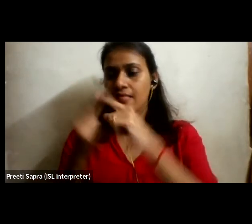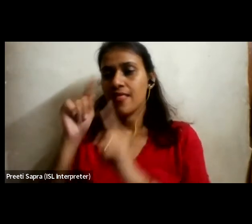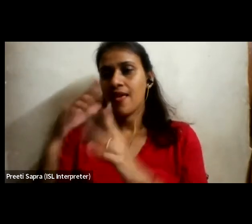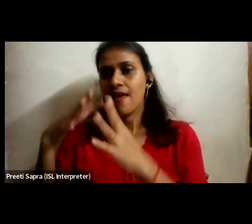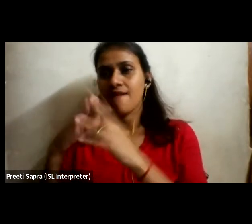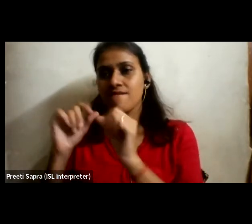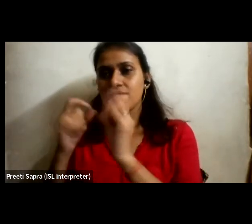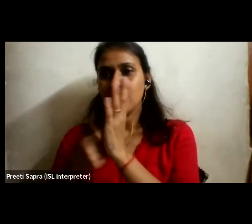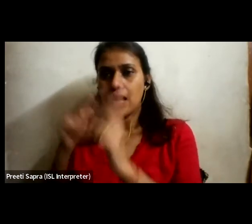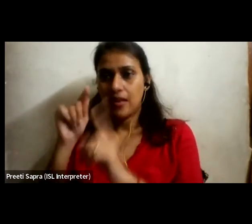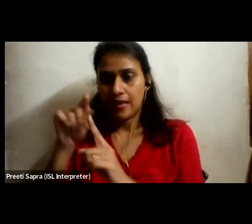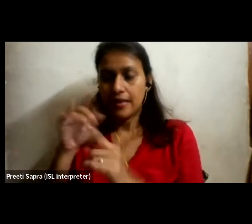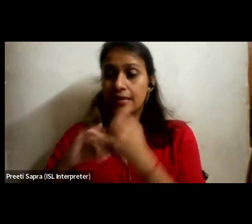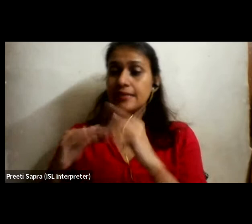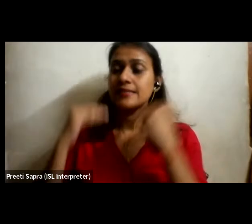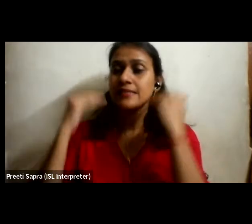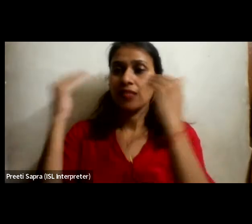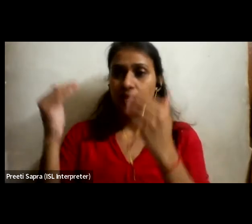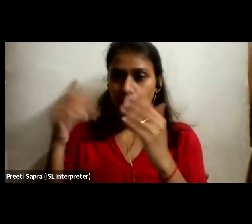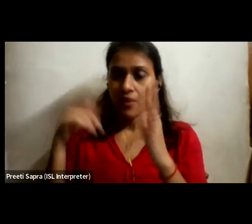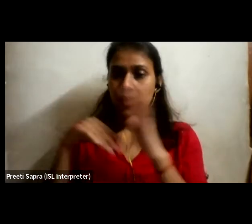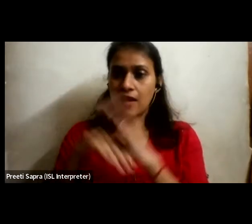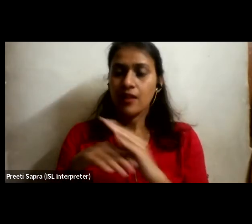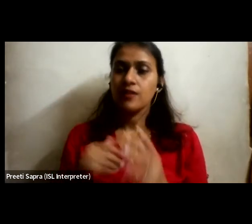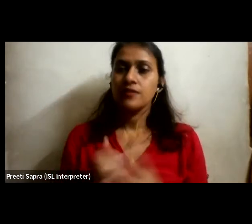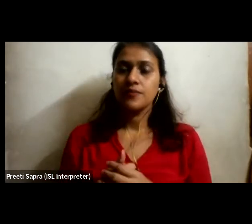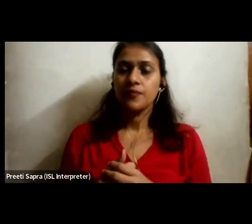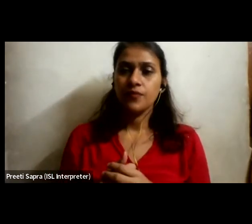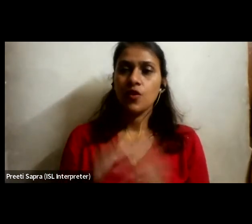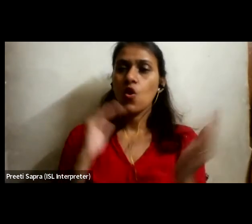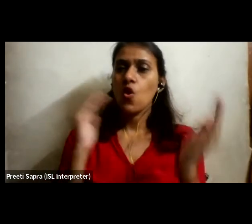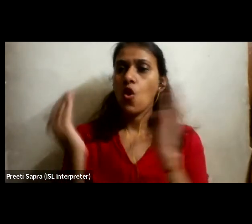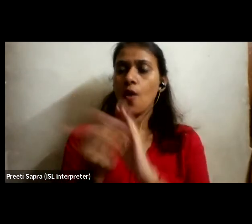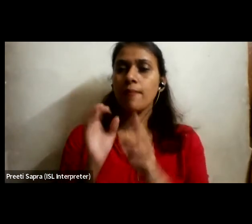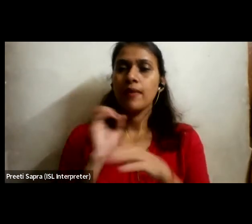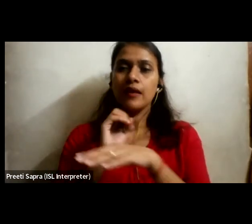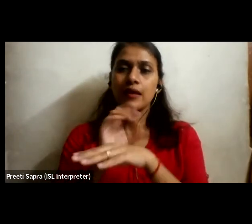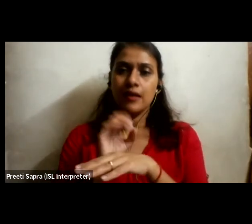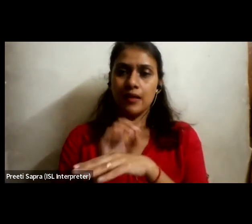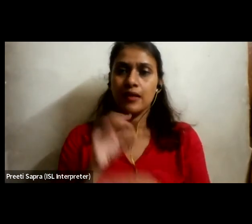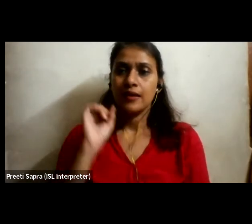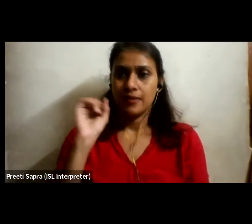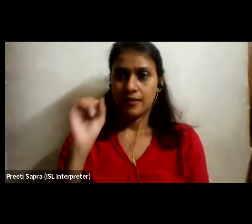Public Policy at Mozilla, which I'm sure everyone's heard of. He also